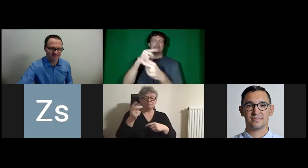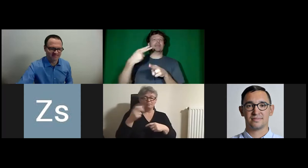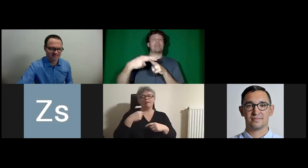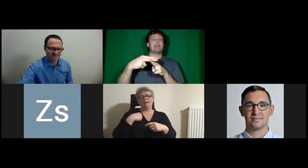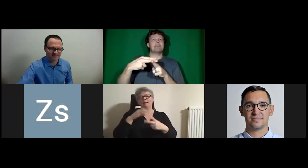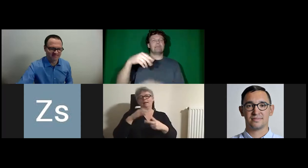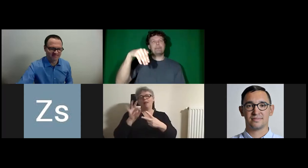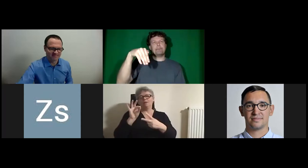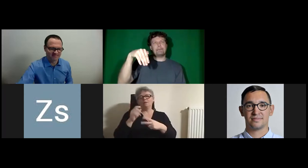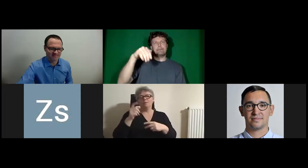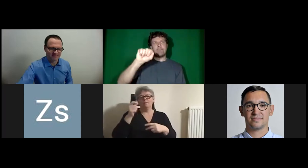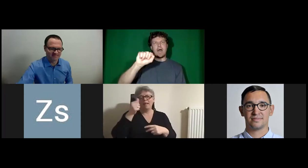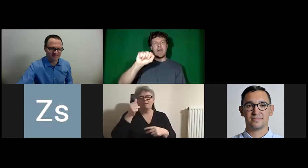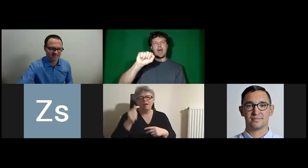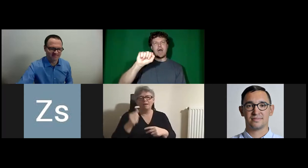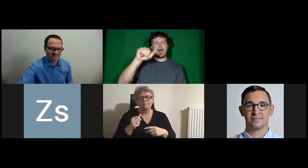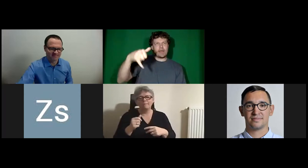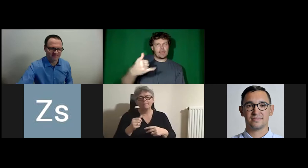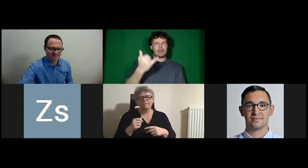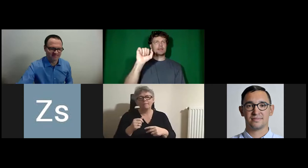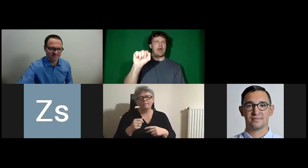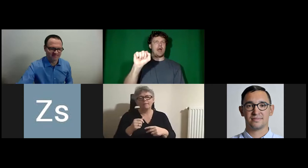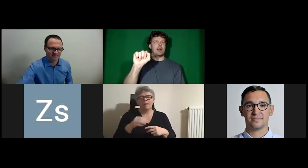And out of the two women,